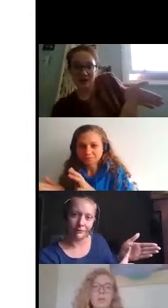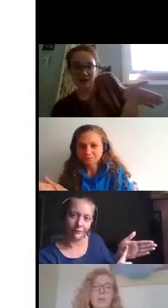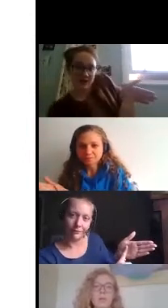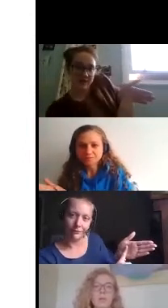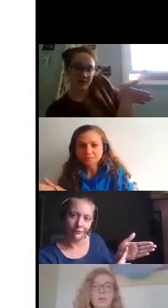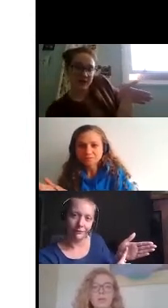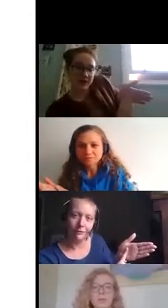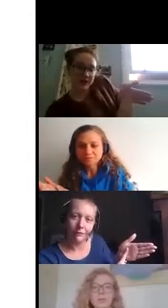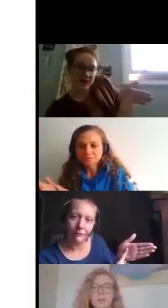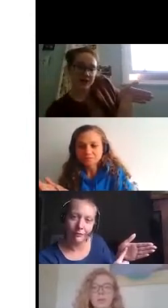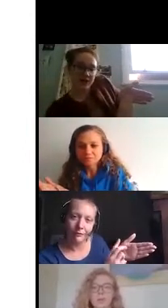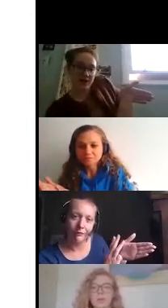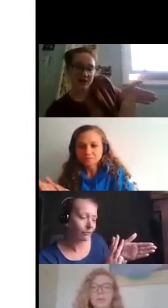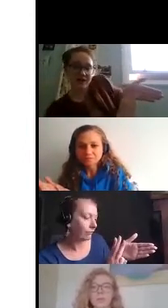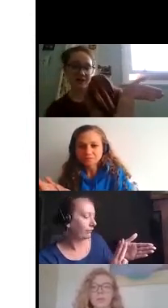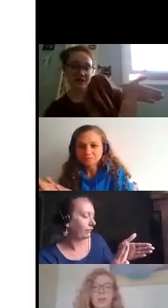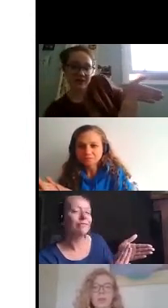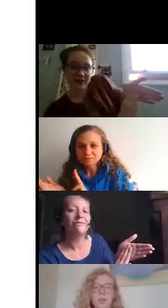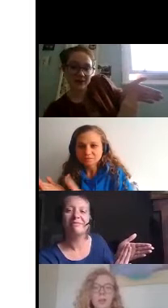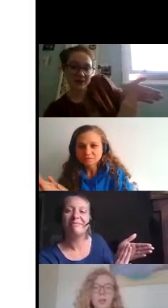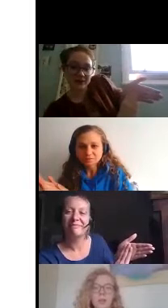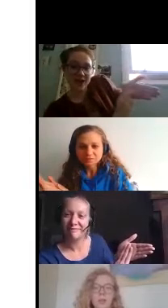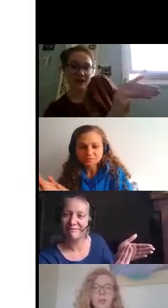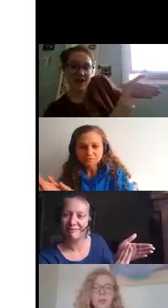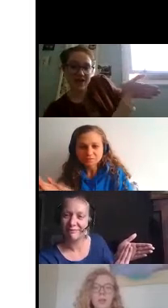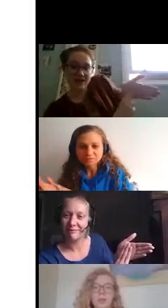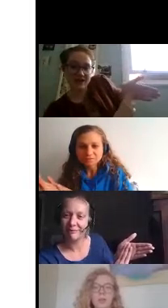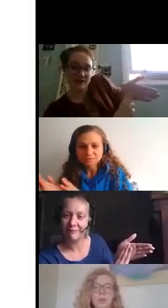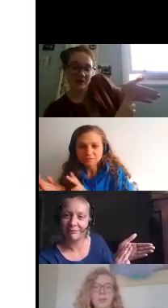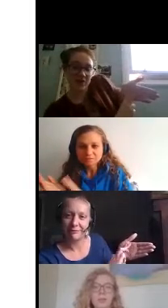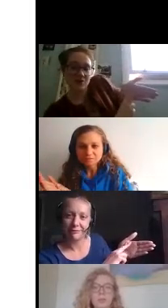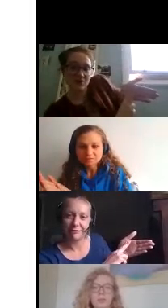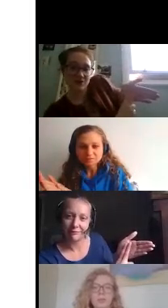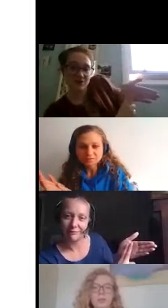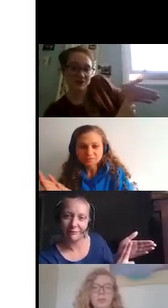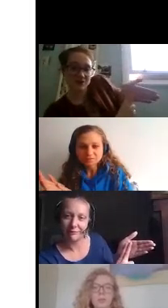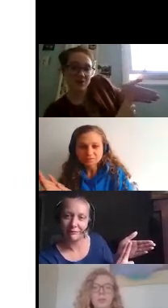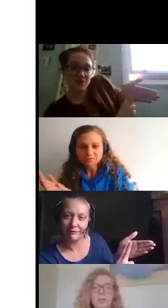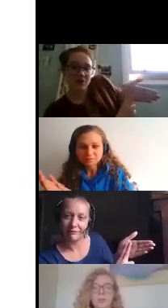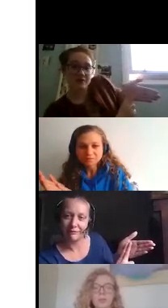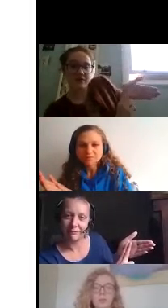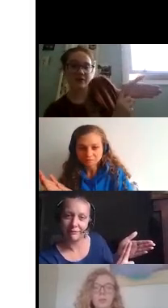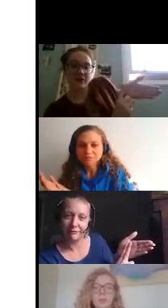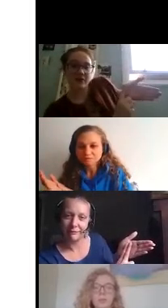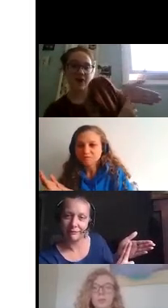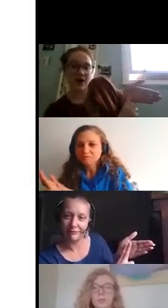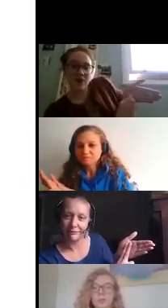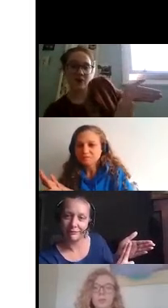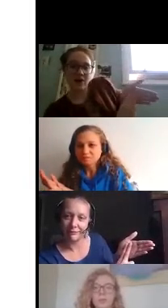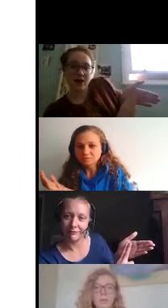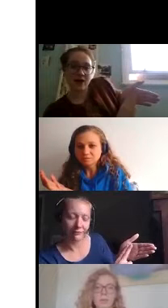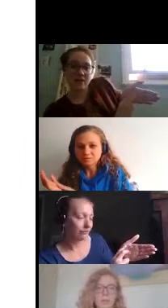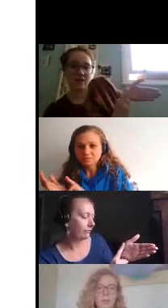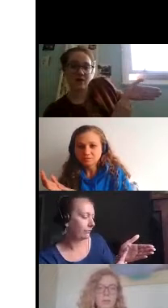M, those are the three fingers, and then N is 2 fingers. So it goes